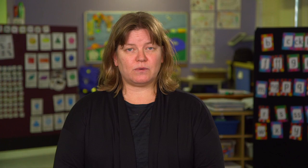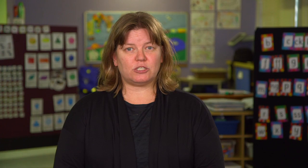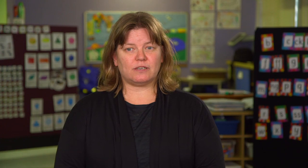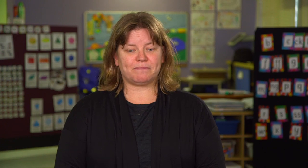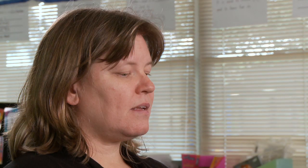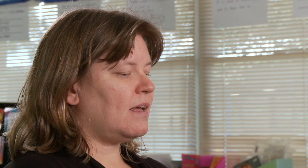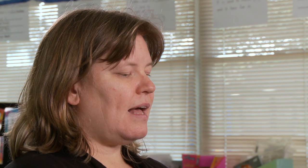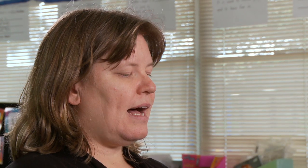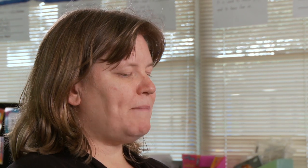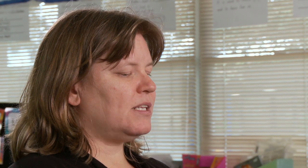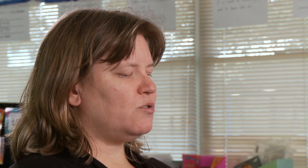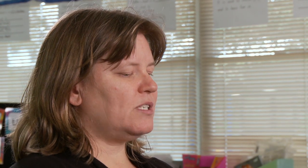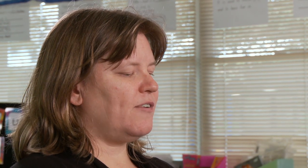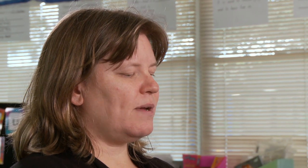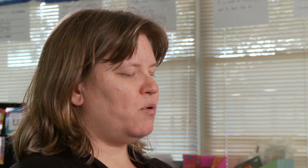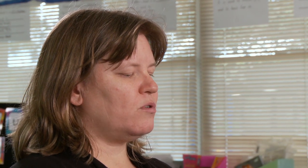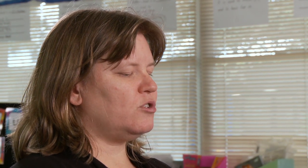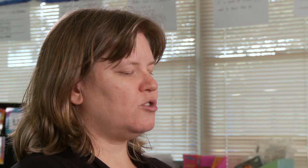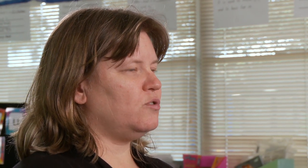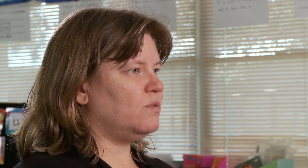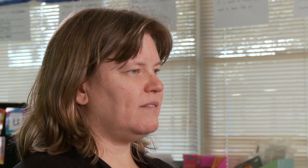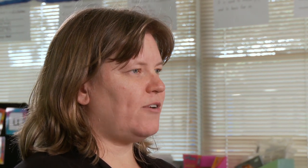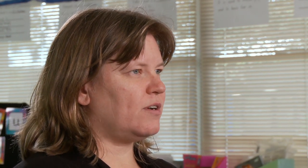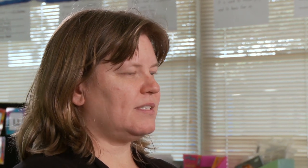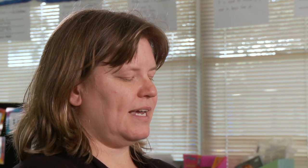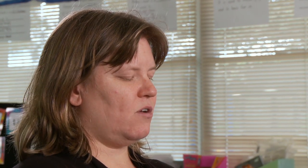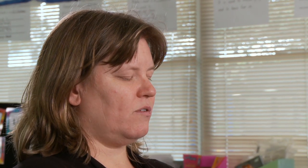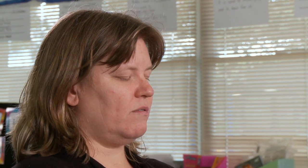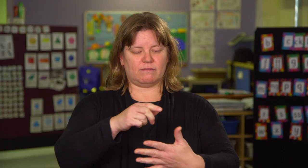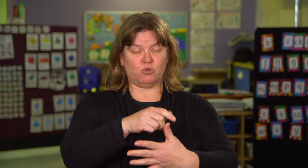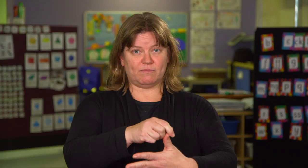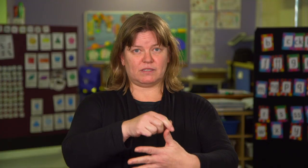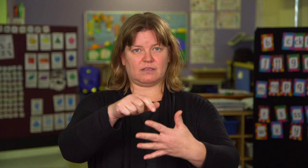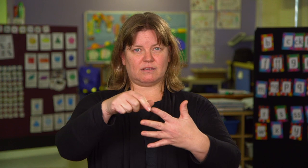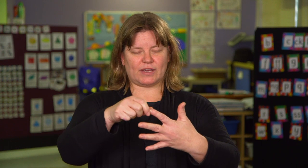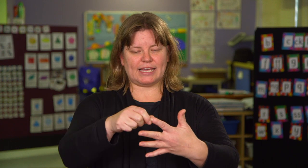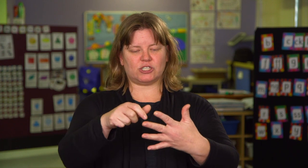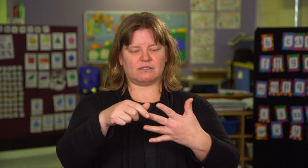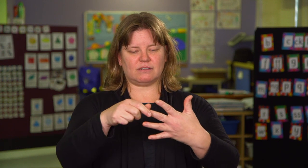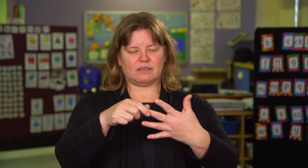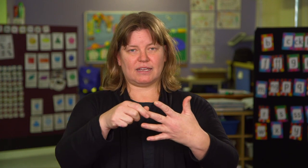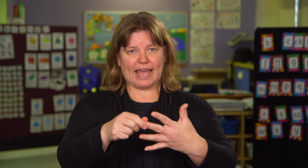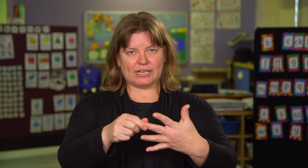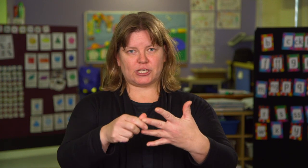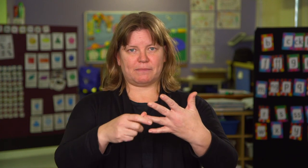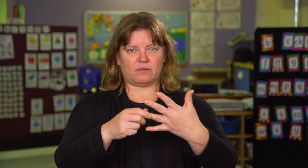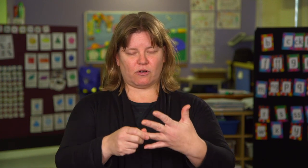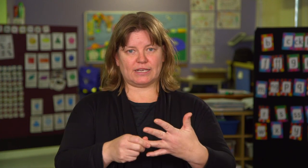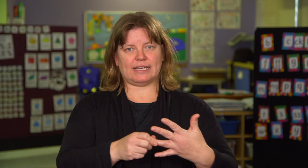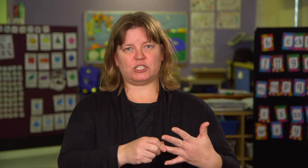language. And it's also very important to focus again on movement, location, hand shape, orientation